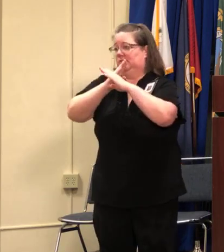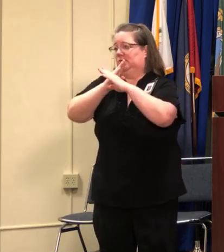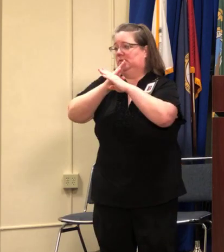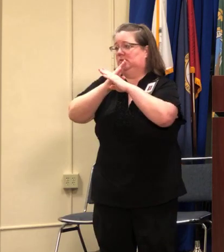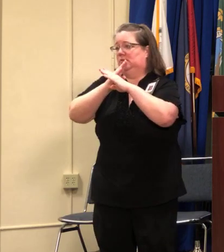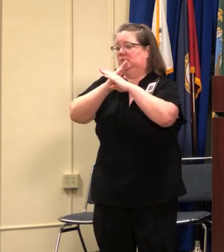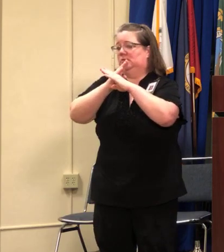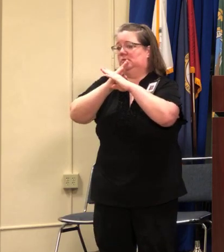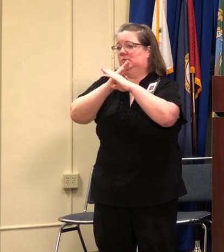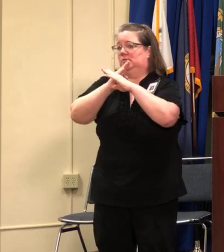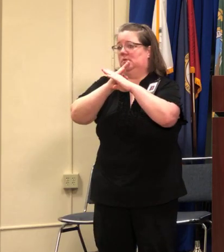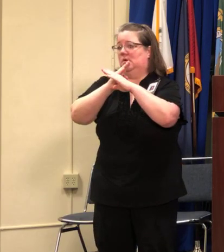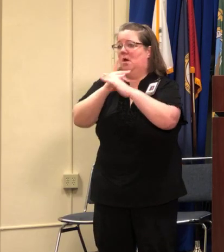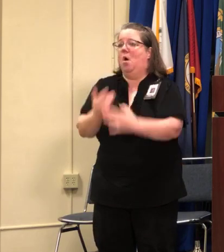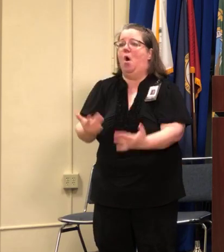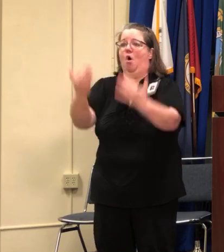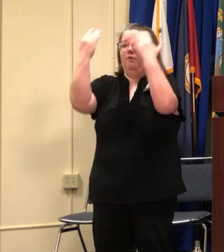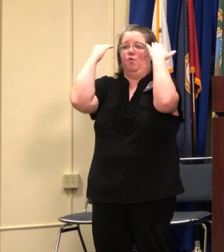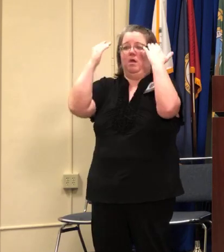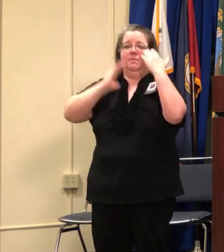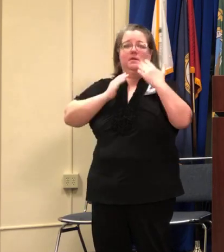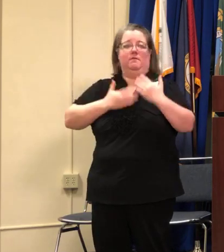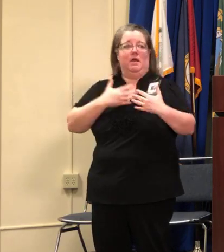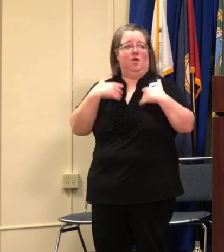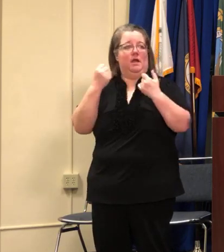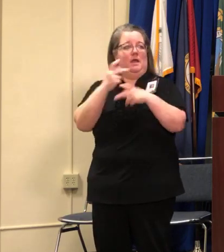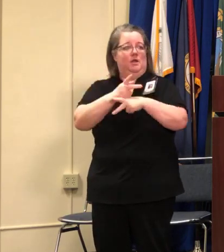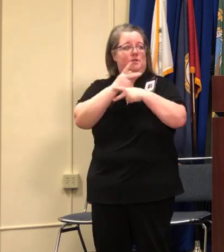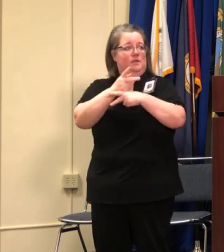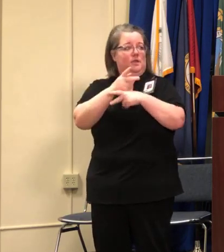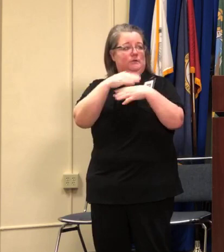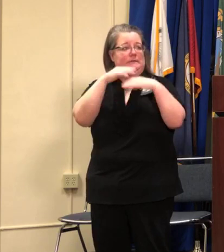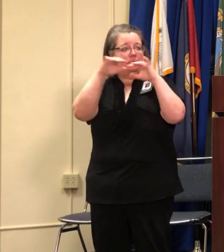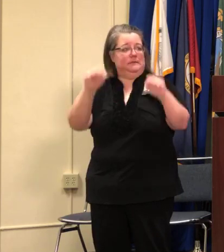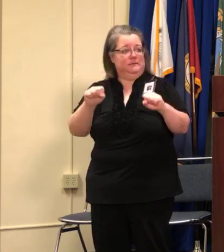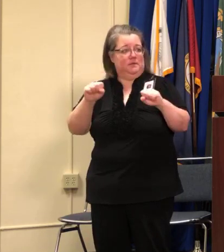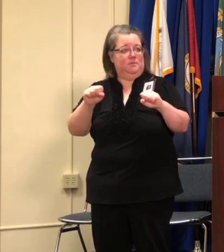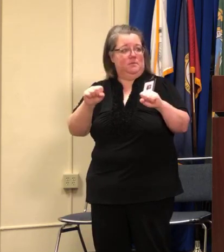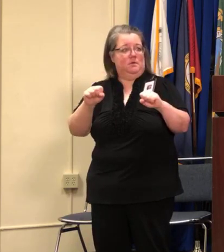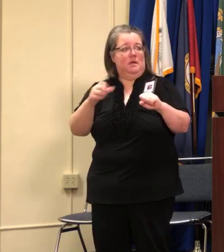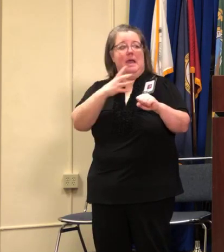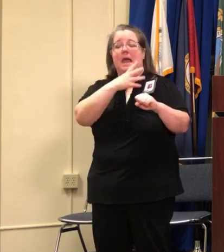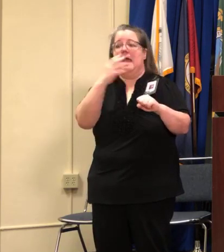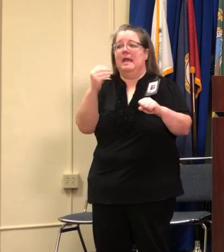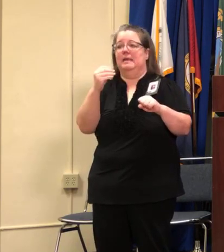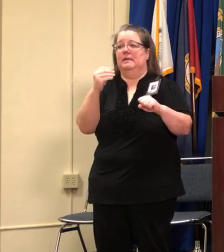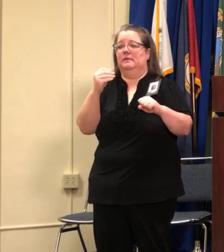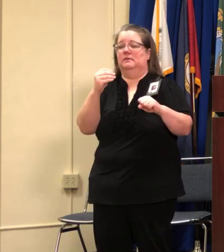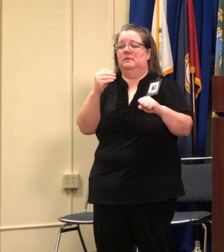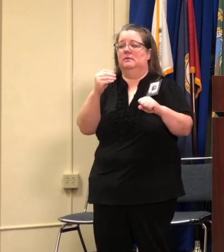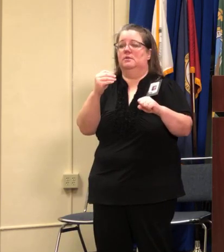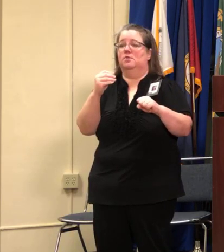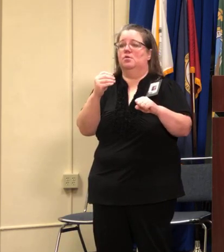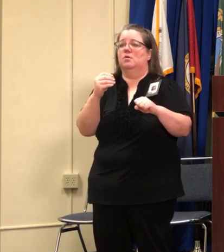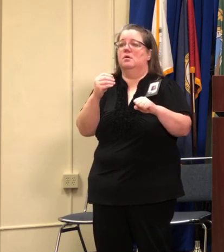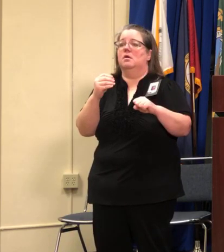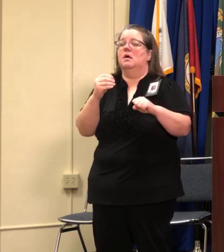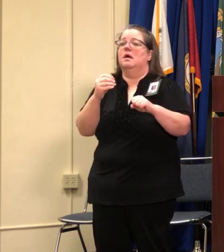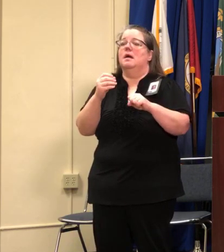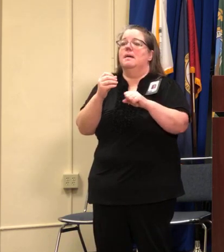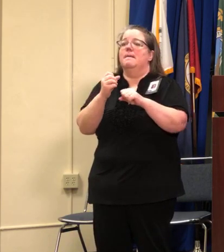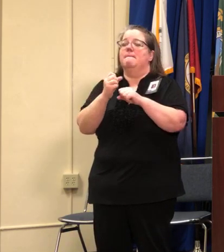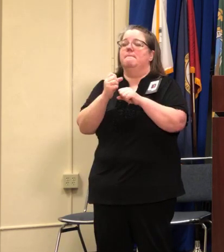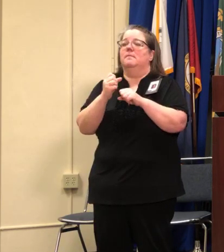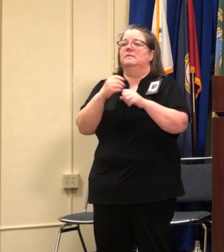the overwhelming of our healthcare system and somewhat blunt the